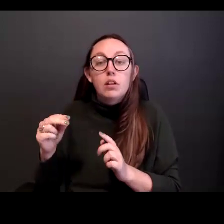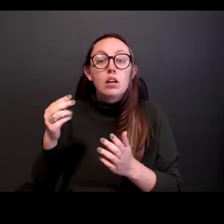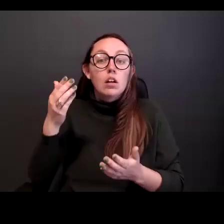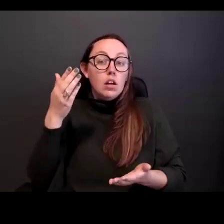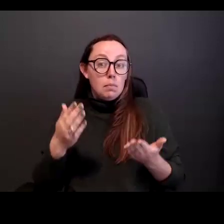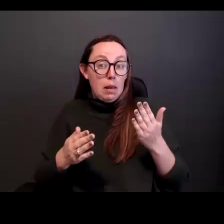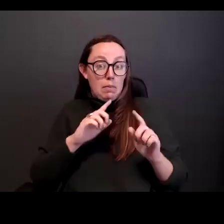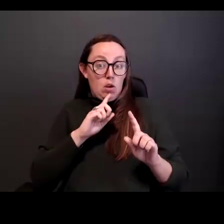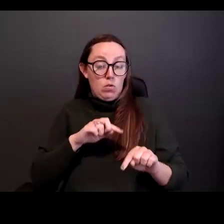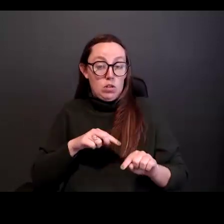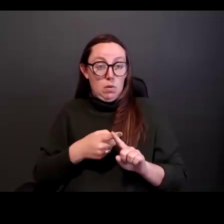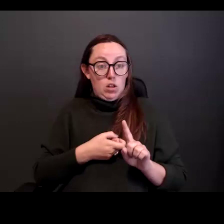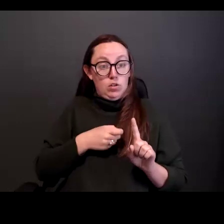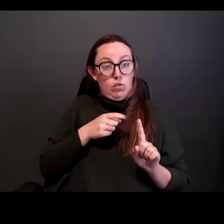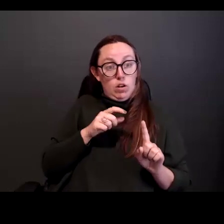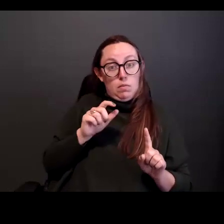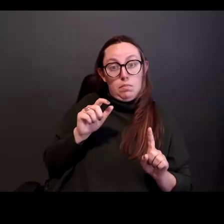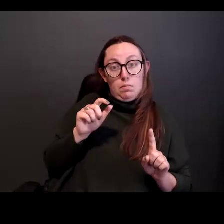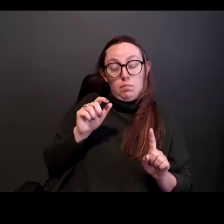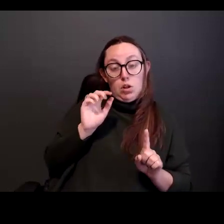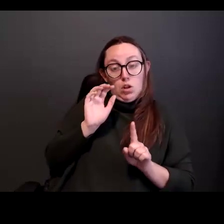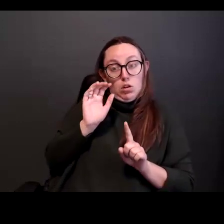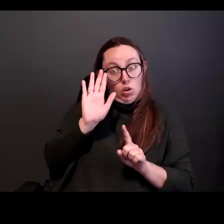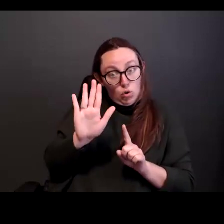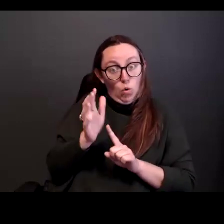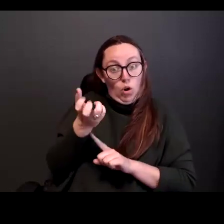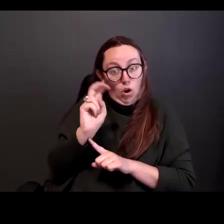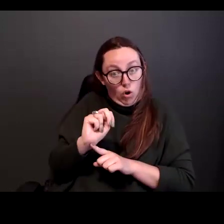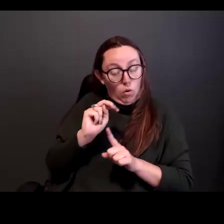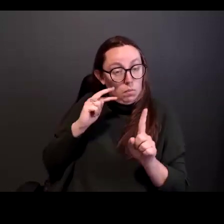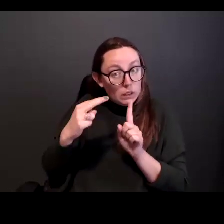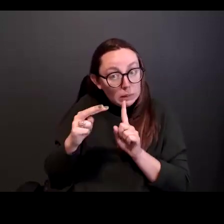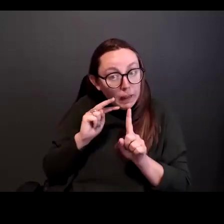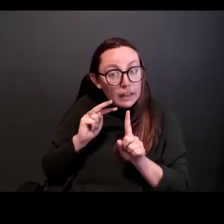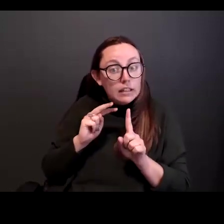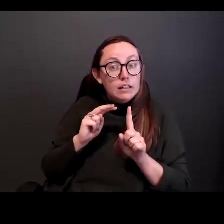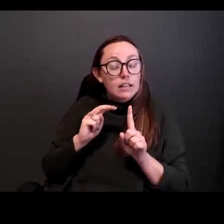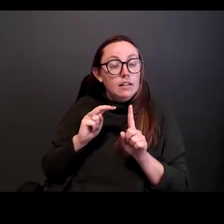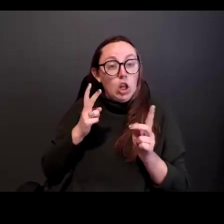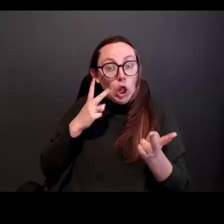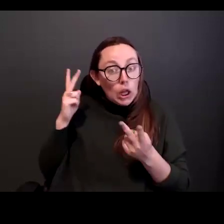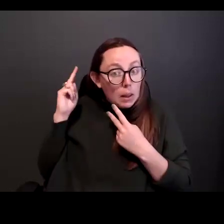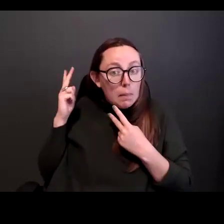in time and talk to him from there? What are some ways that you can respond to this text?